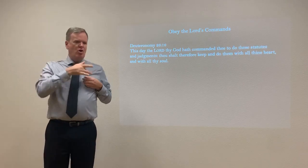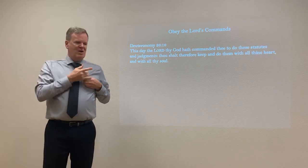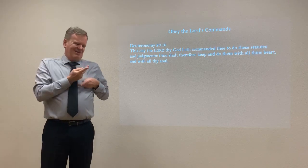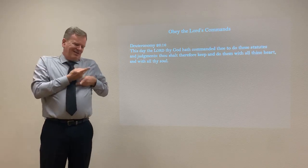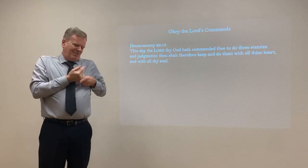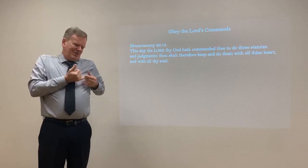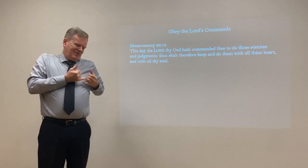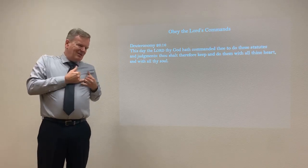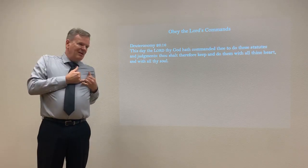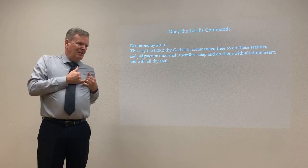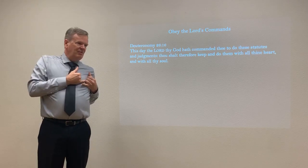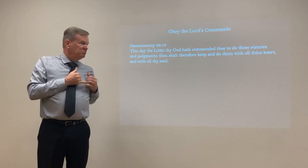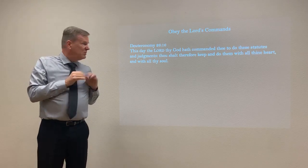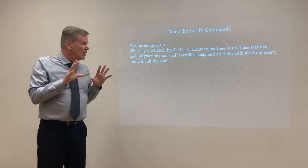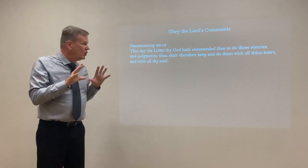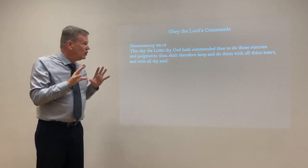You keep it in your heart. You obey. You follow it.